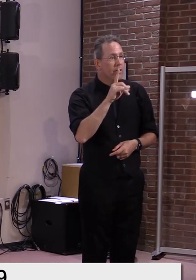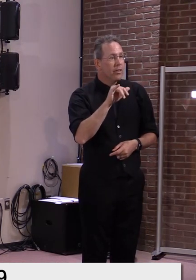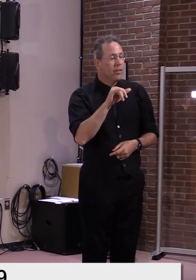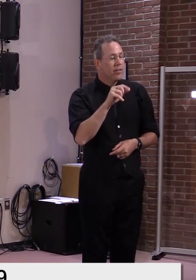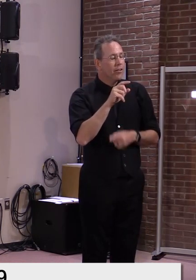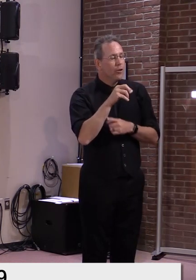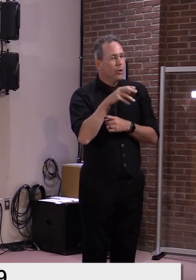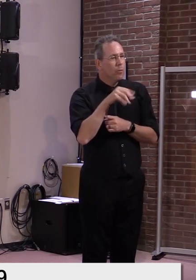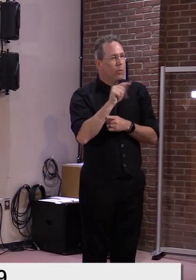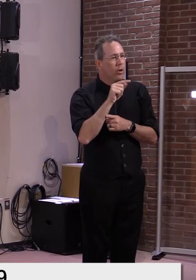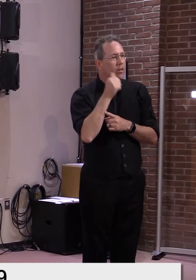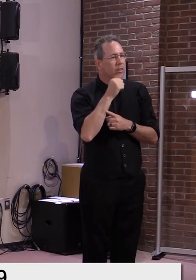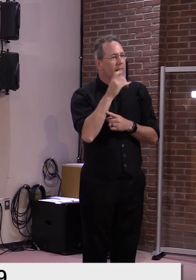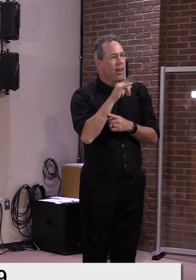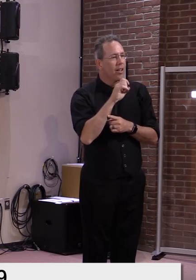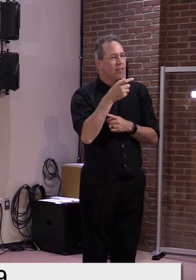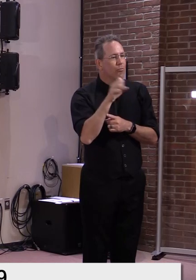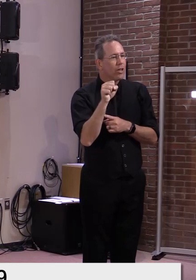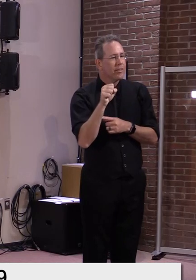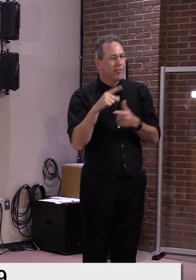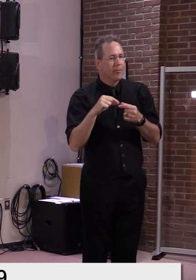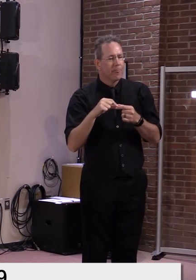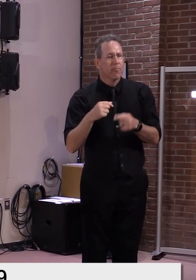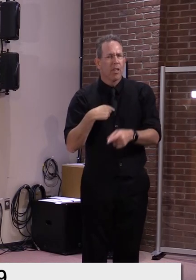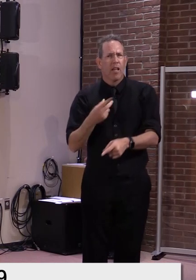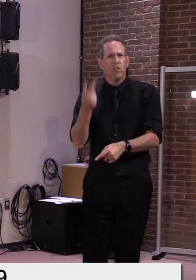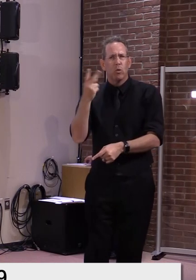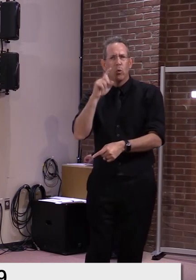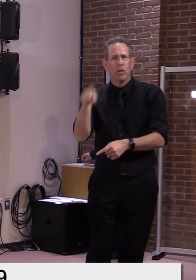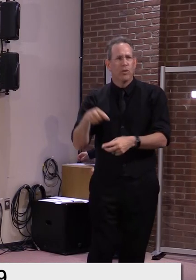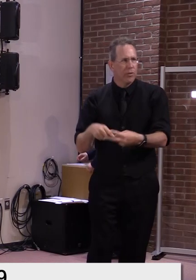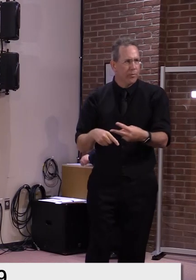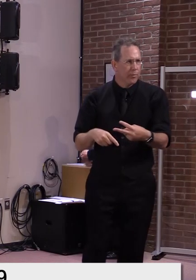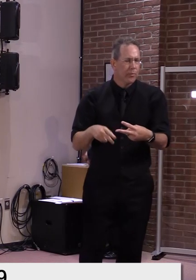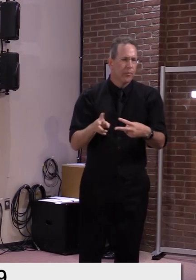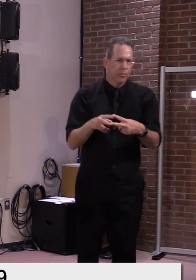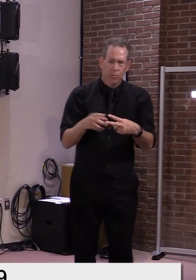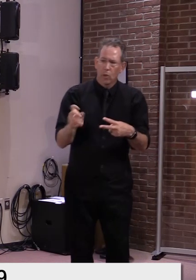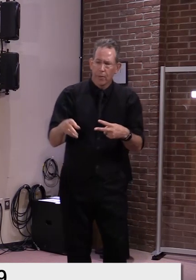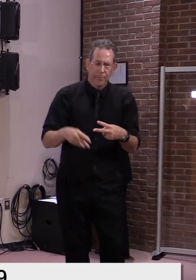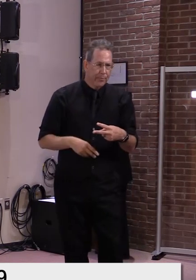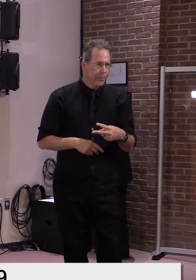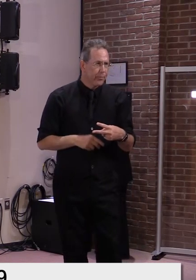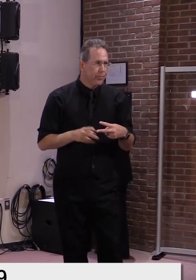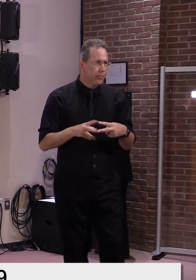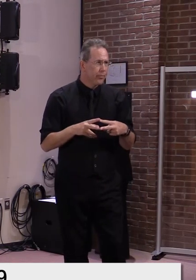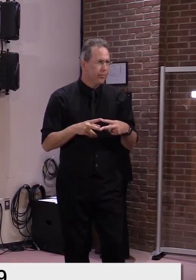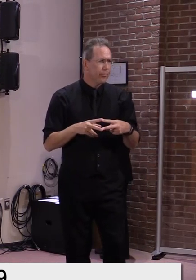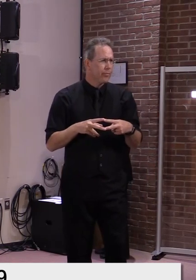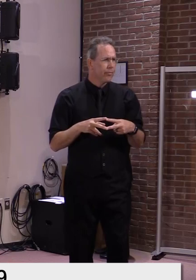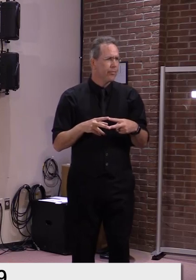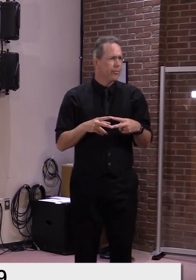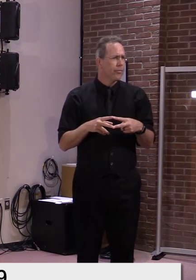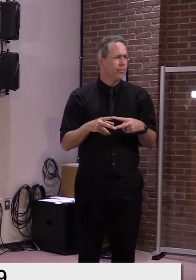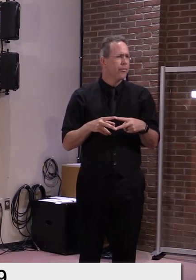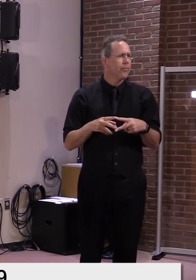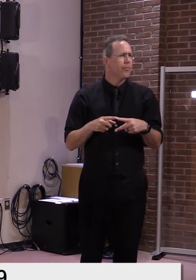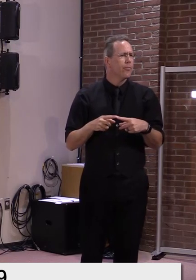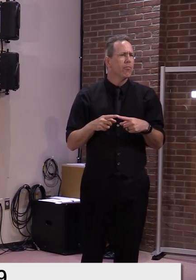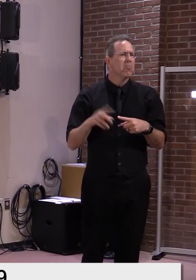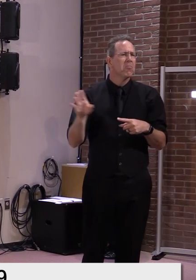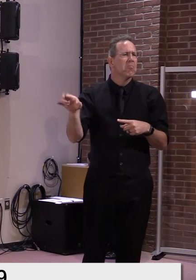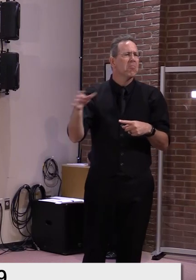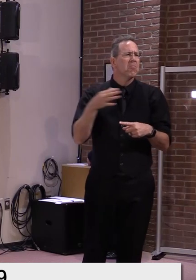I have two questions. The first one is, I haven't seen the most recent update on guidelines,